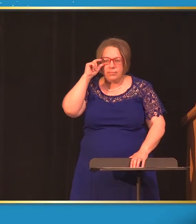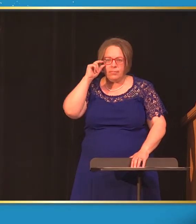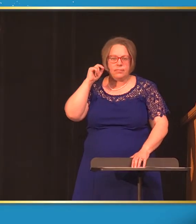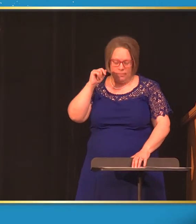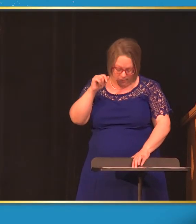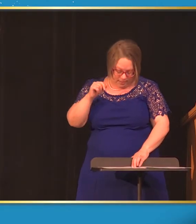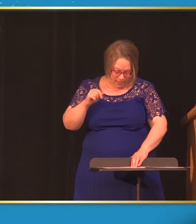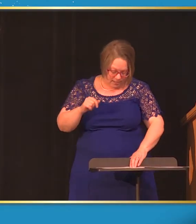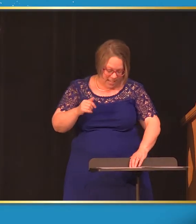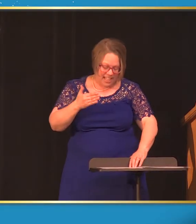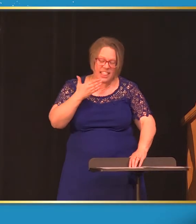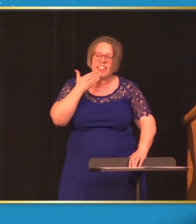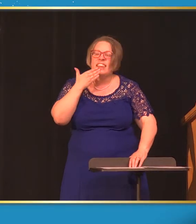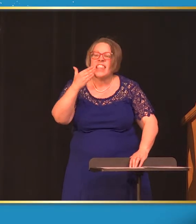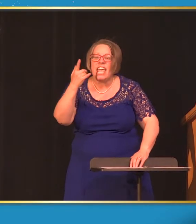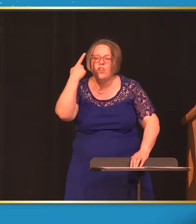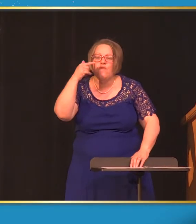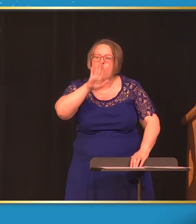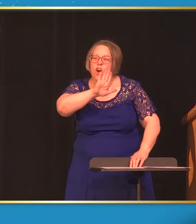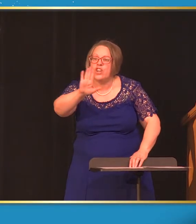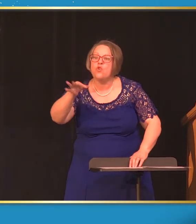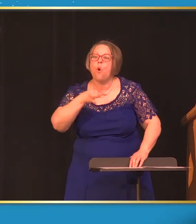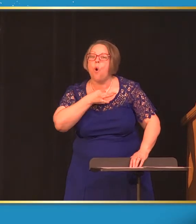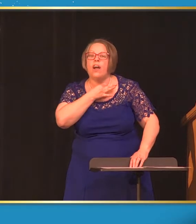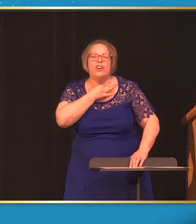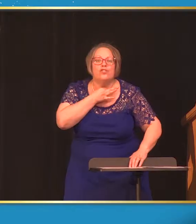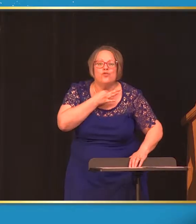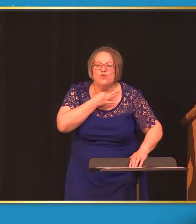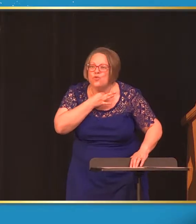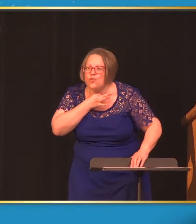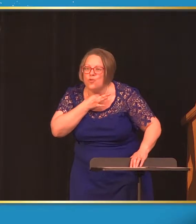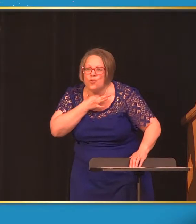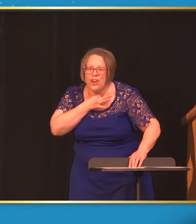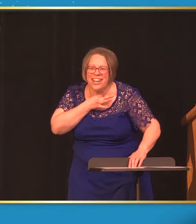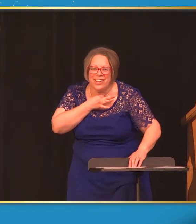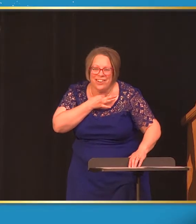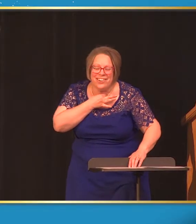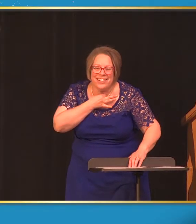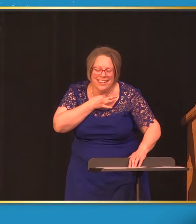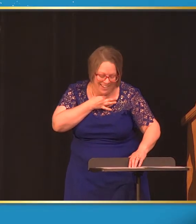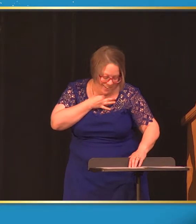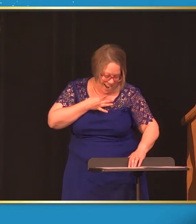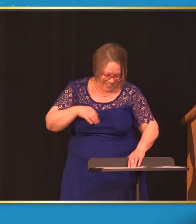JJT, Jose, or Juan Jose. Thank you so much for your curiosity.